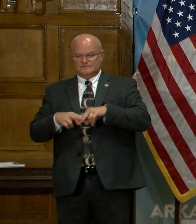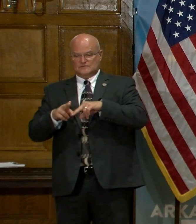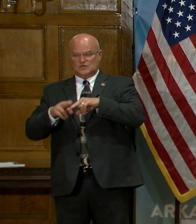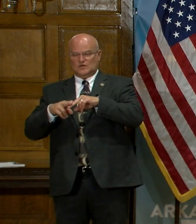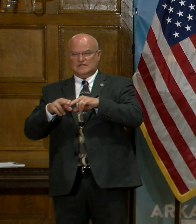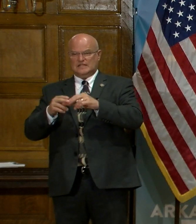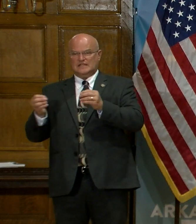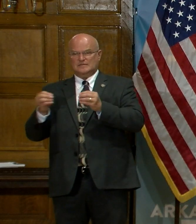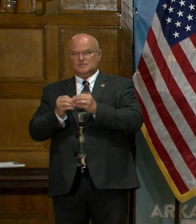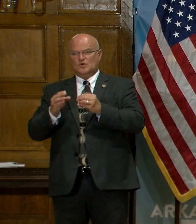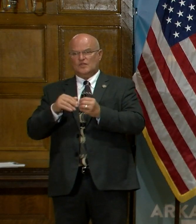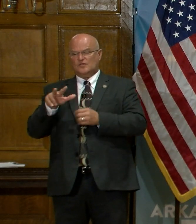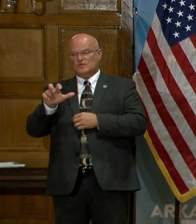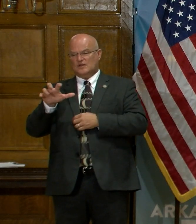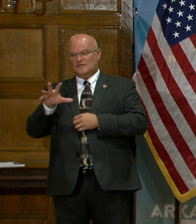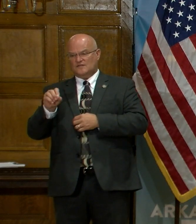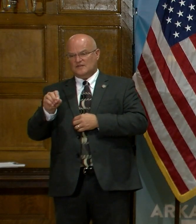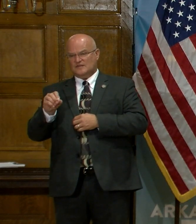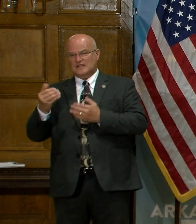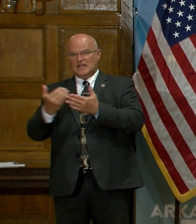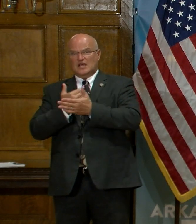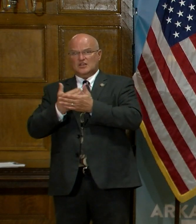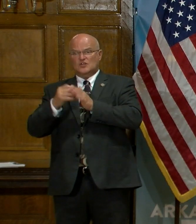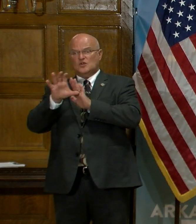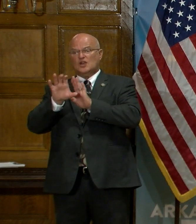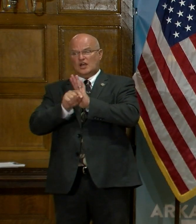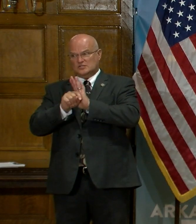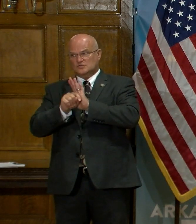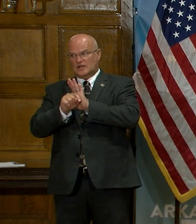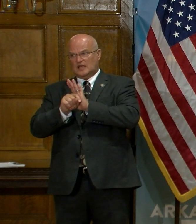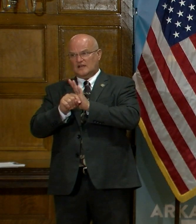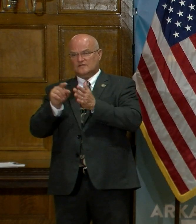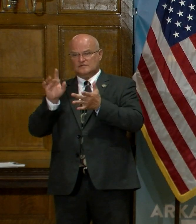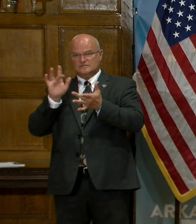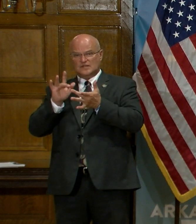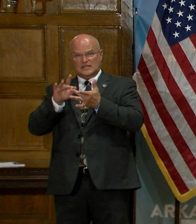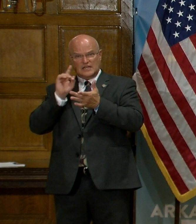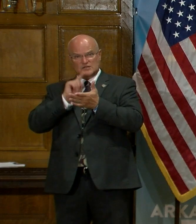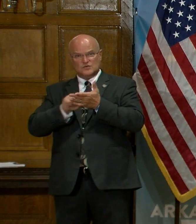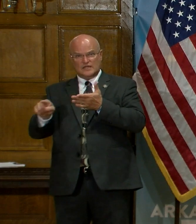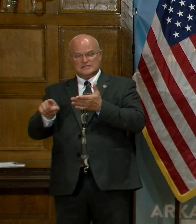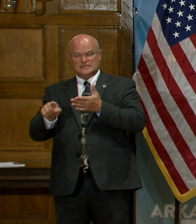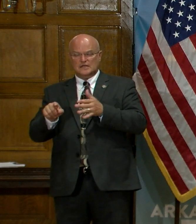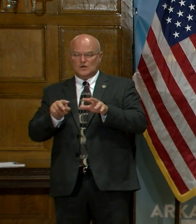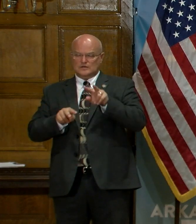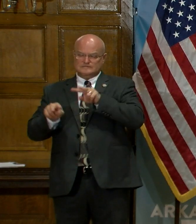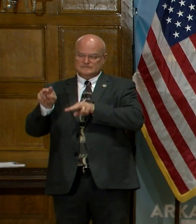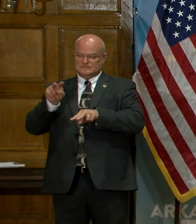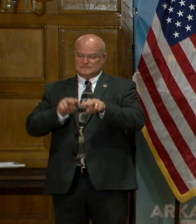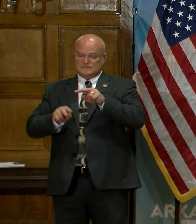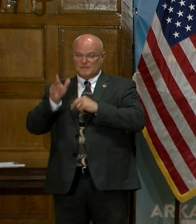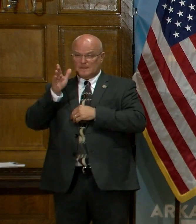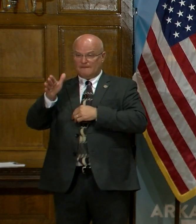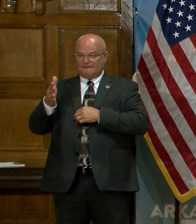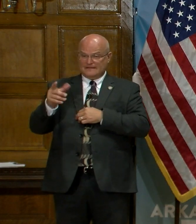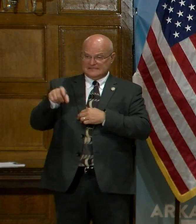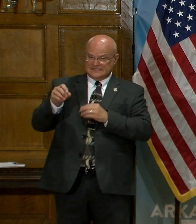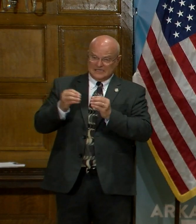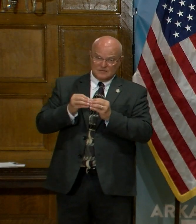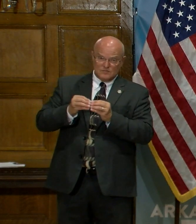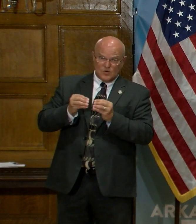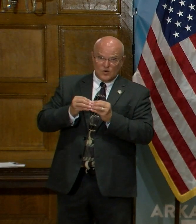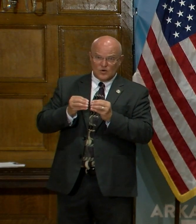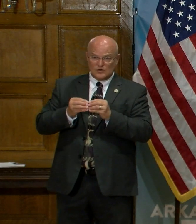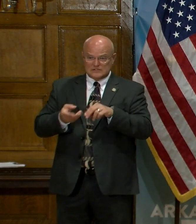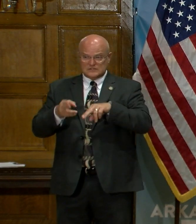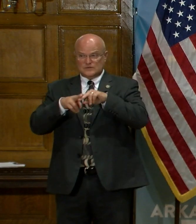that by another 350 and a new contract for that tracing. We will measure it in the future as to whether that needs